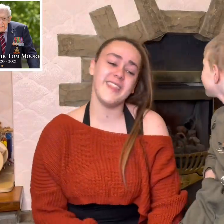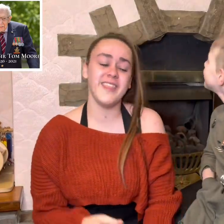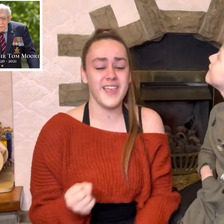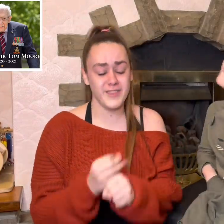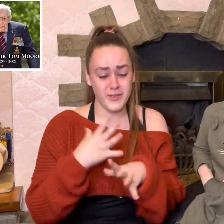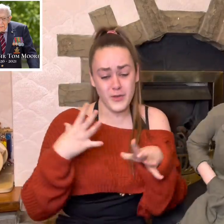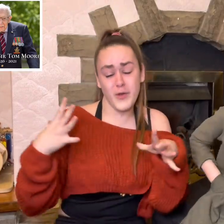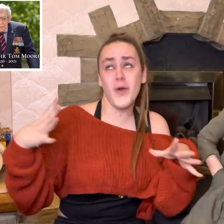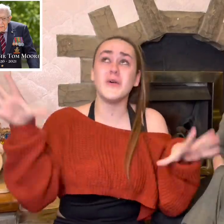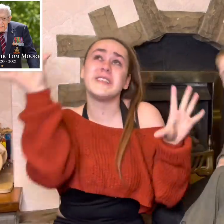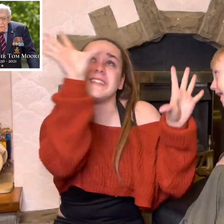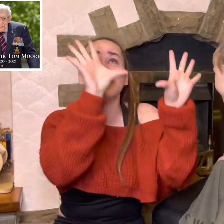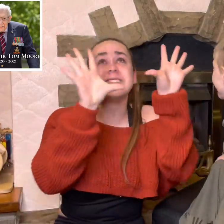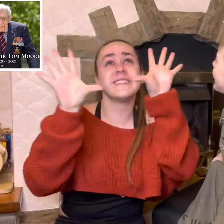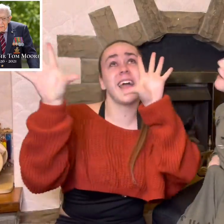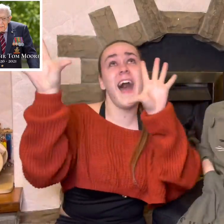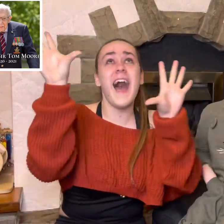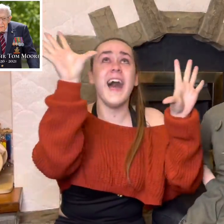there's a golden sky